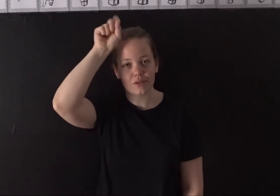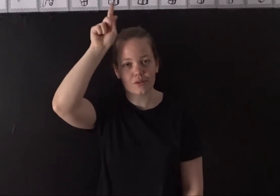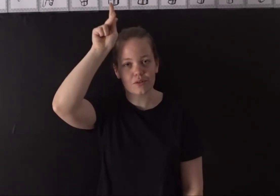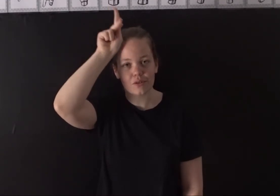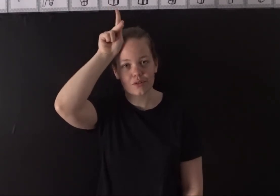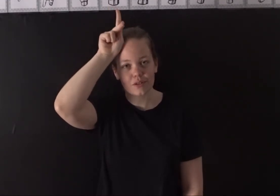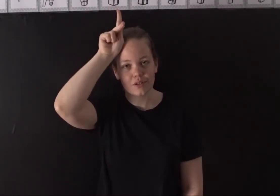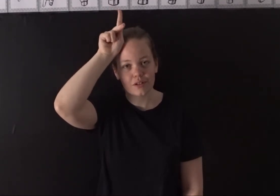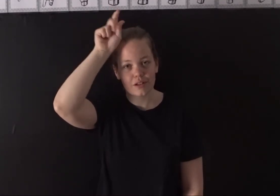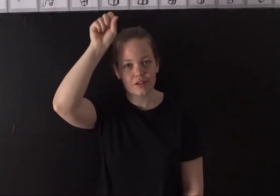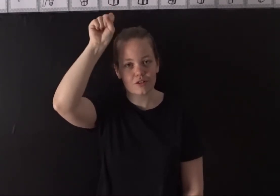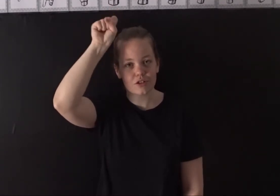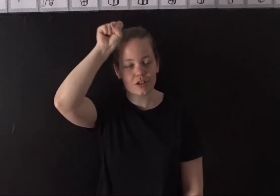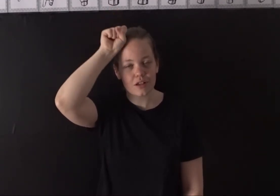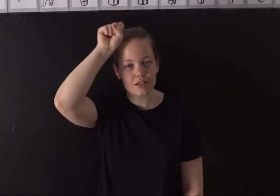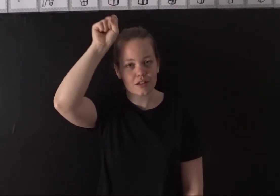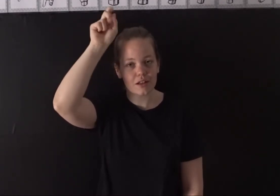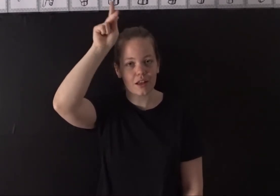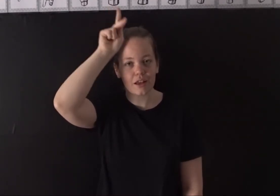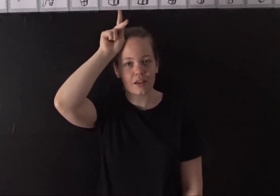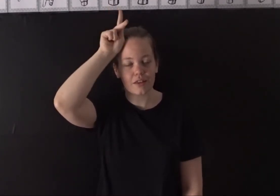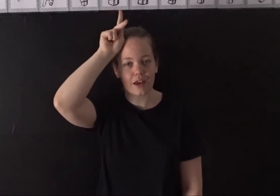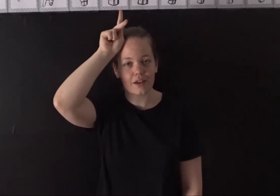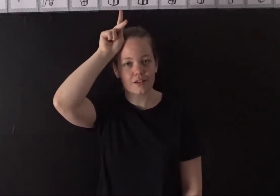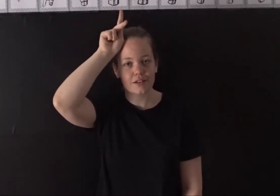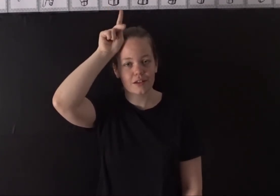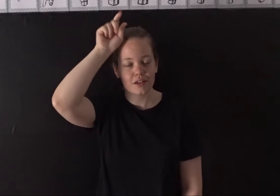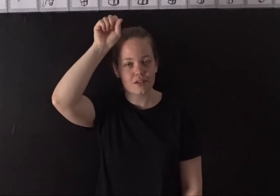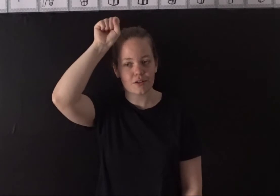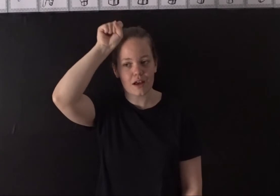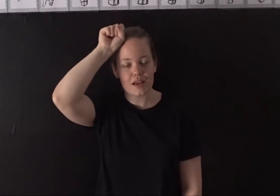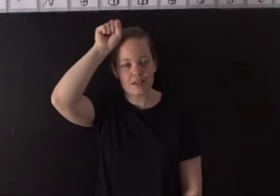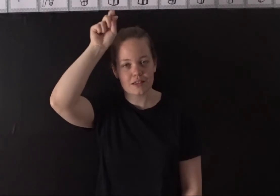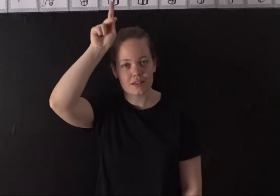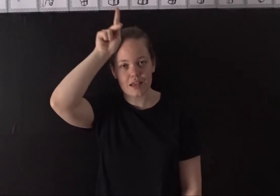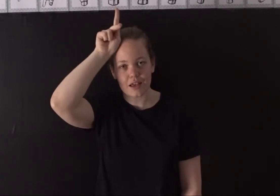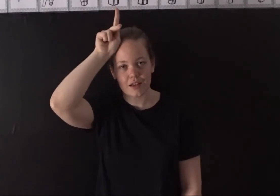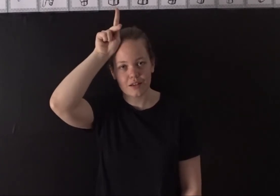So just like that. So S-K.